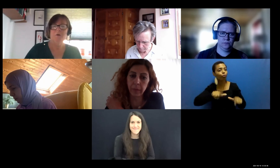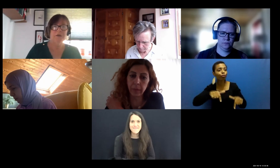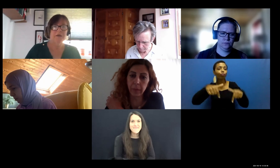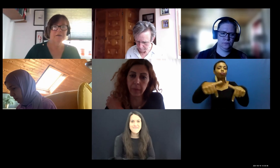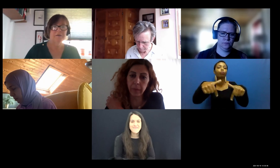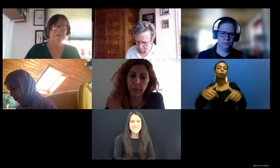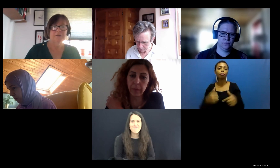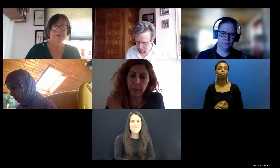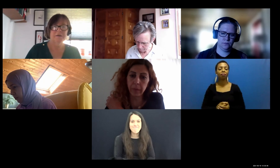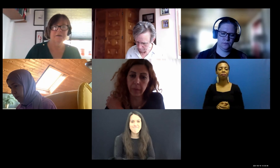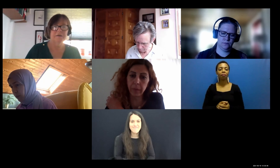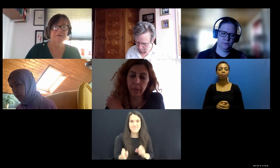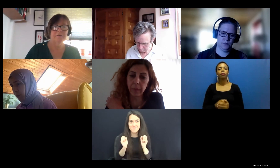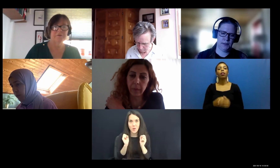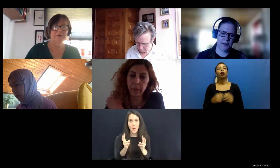Okay.